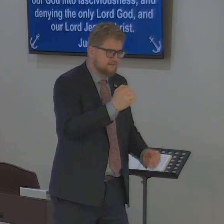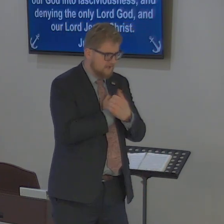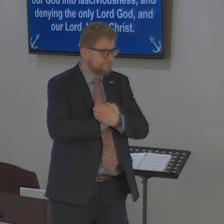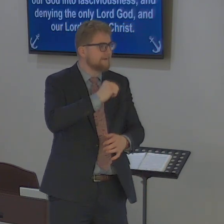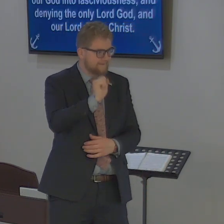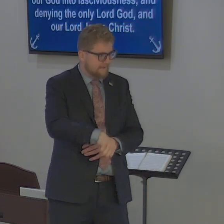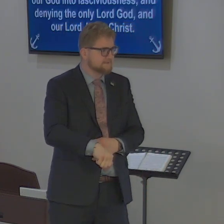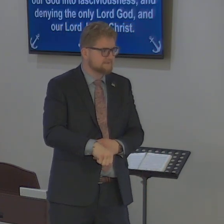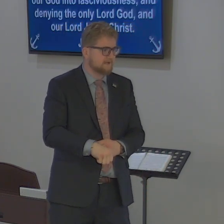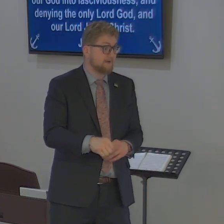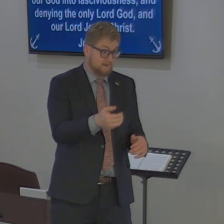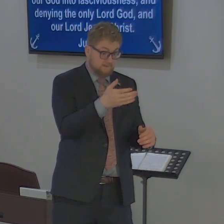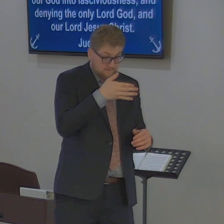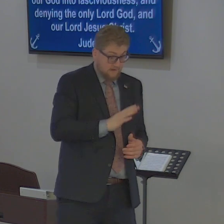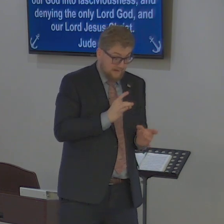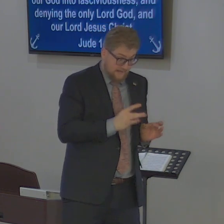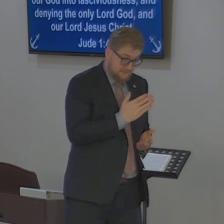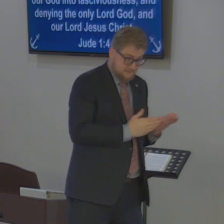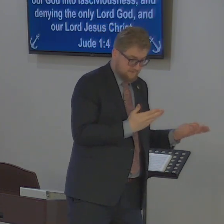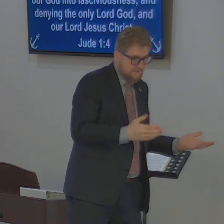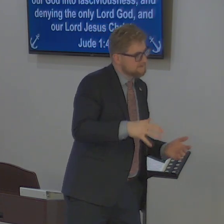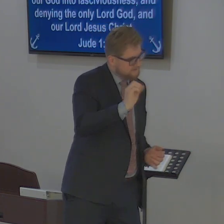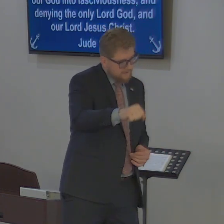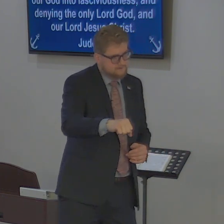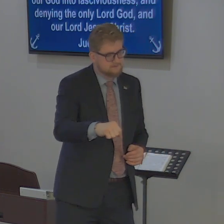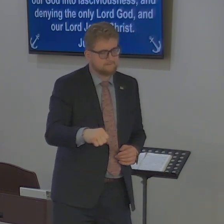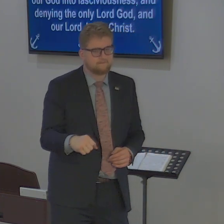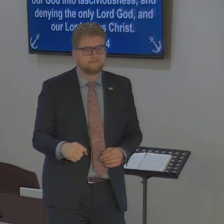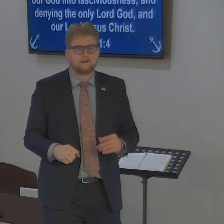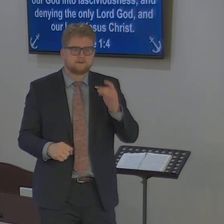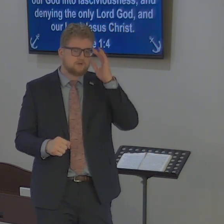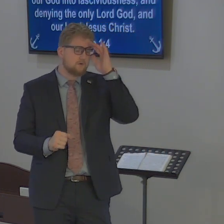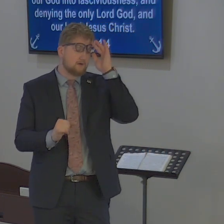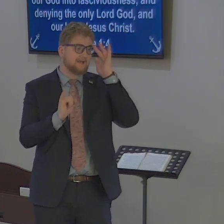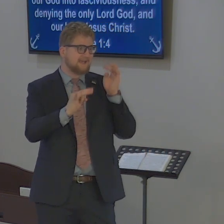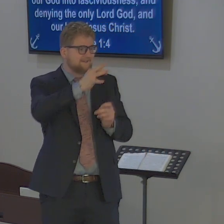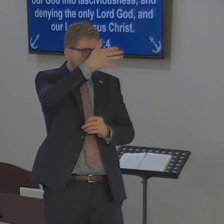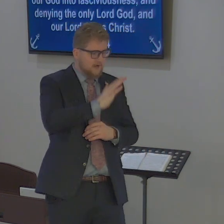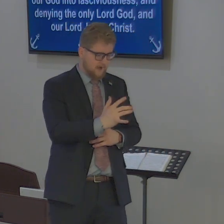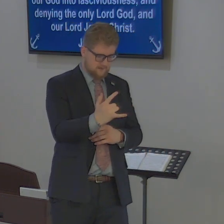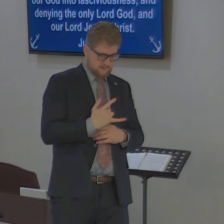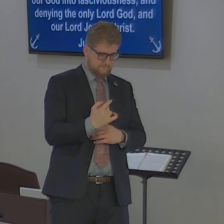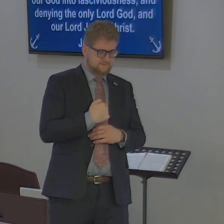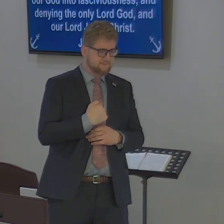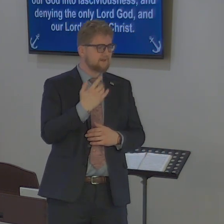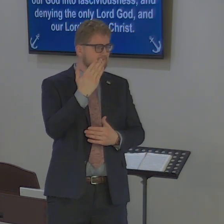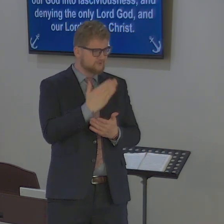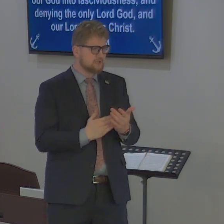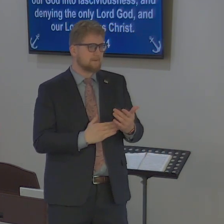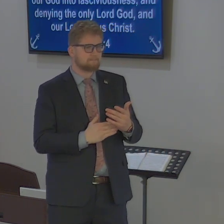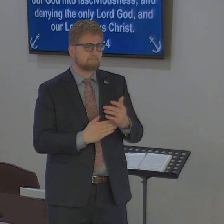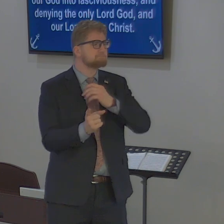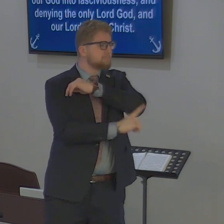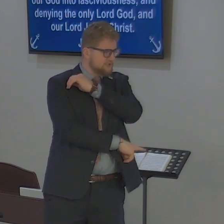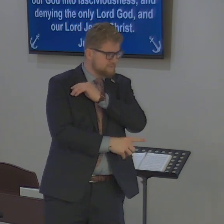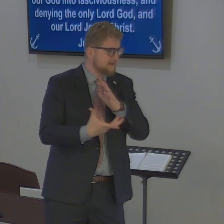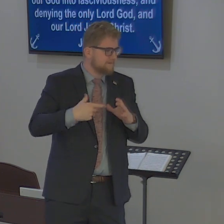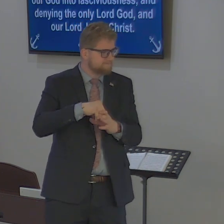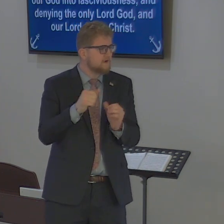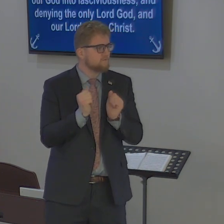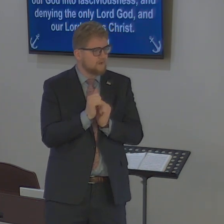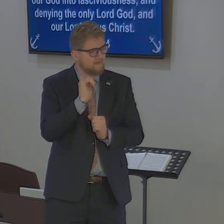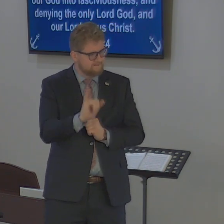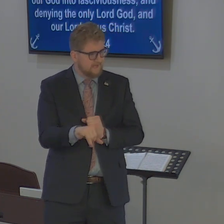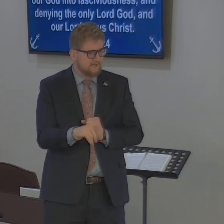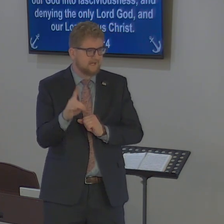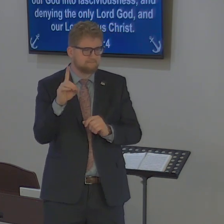Does God hate some things? He sure does. If God loves us, is there not discipline that's involved in that? Absolutely. Hebrews